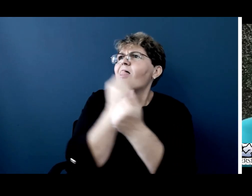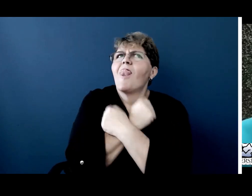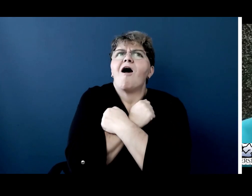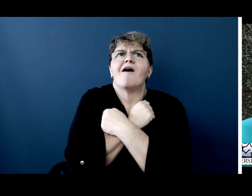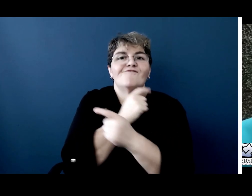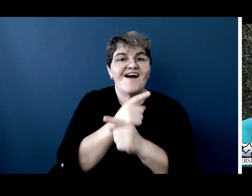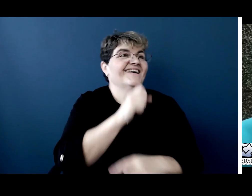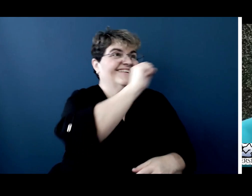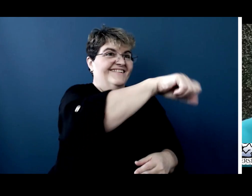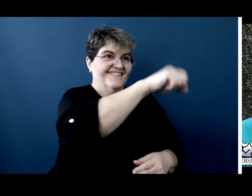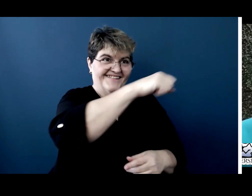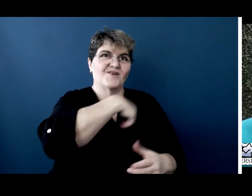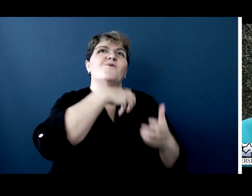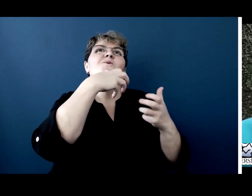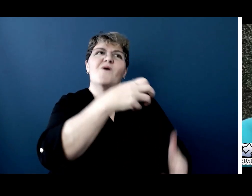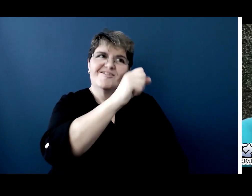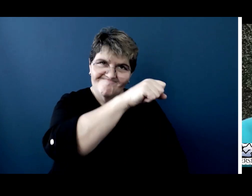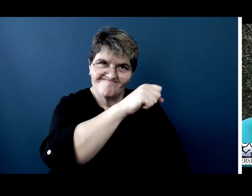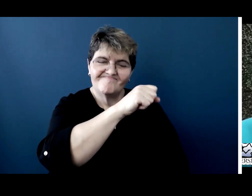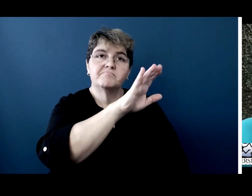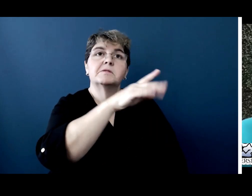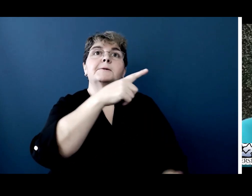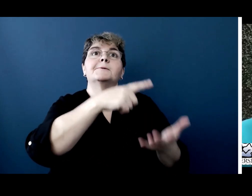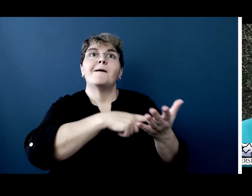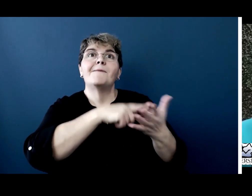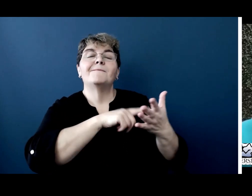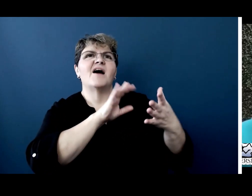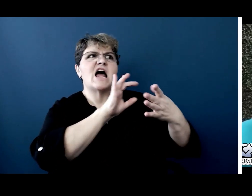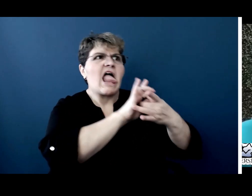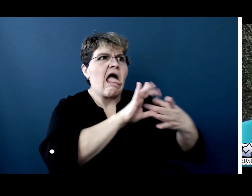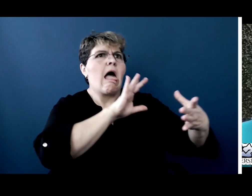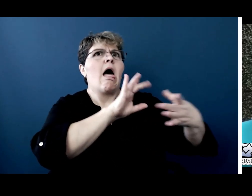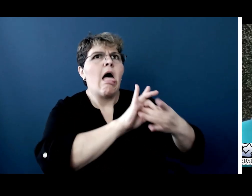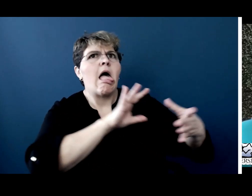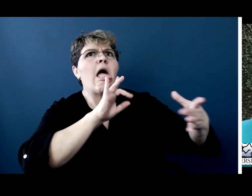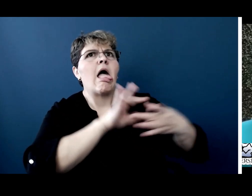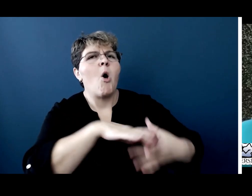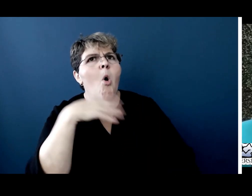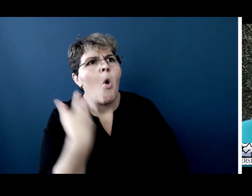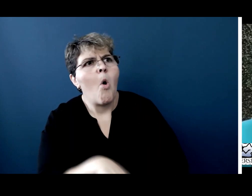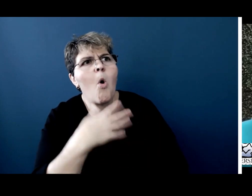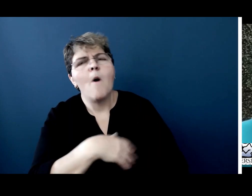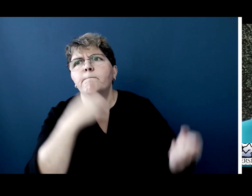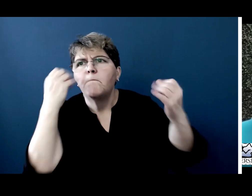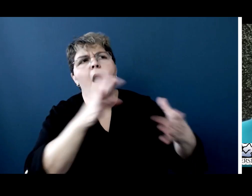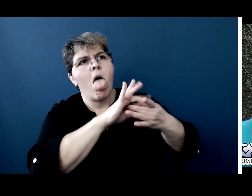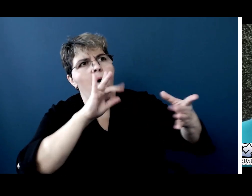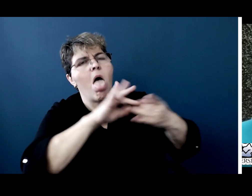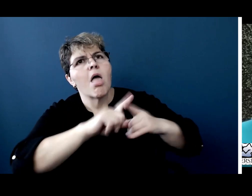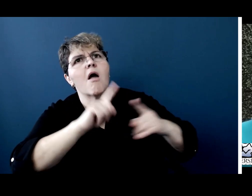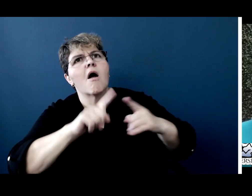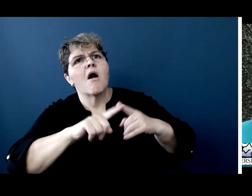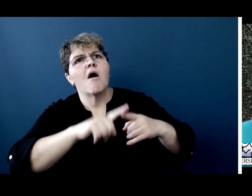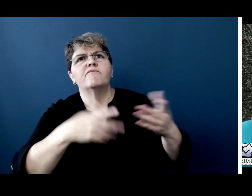you're constantly seeking that love relationship, right? Yeah. But I've been on and off with relationships